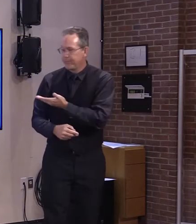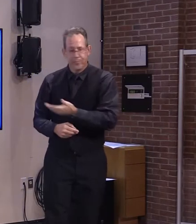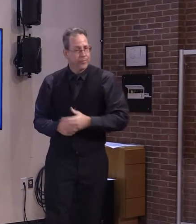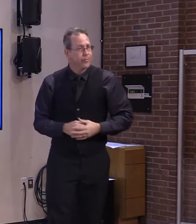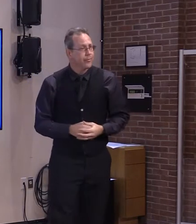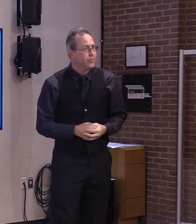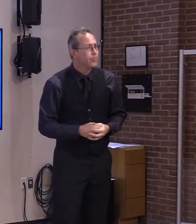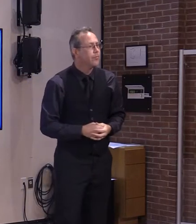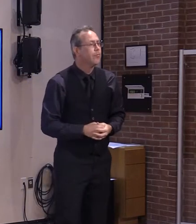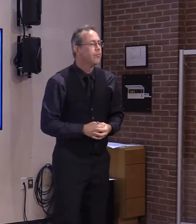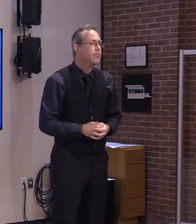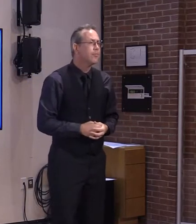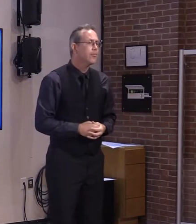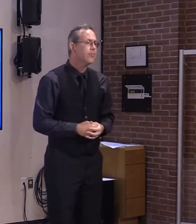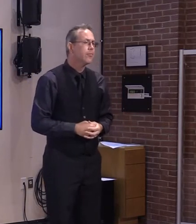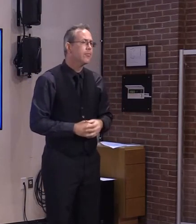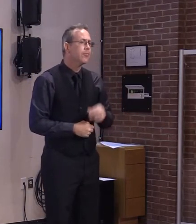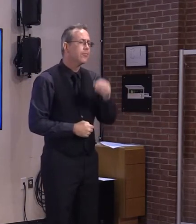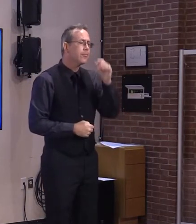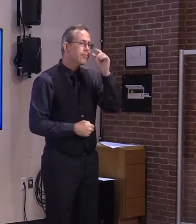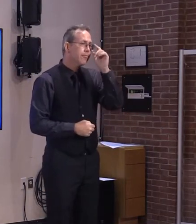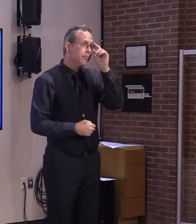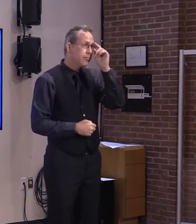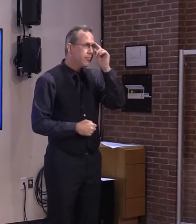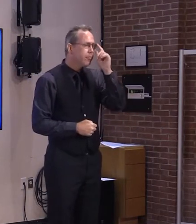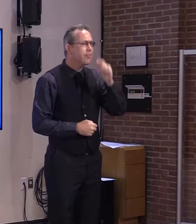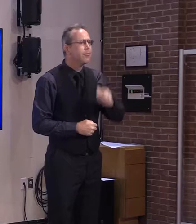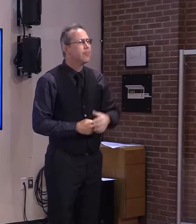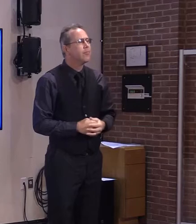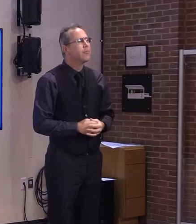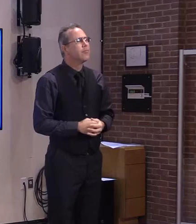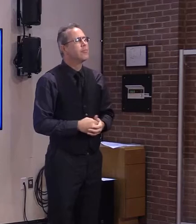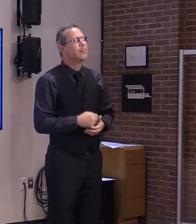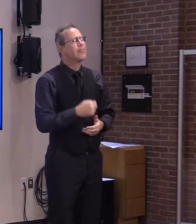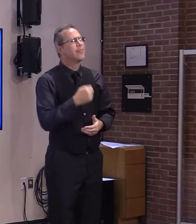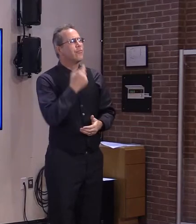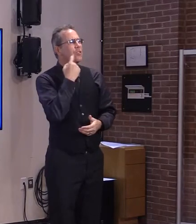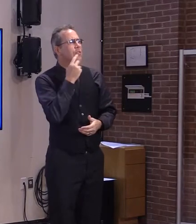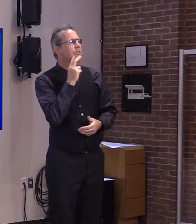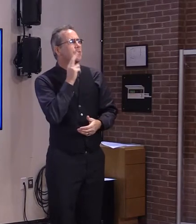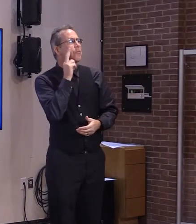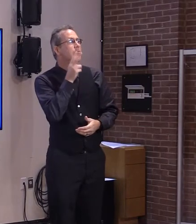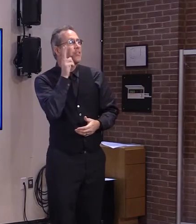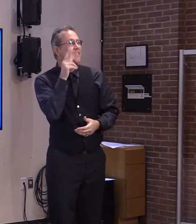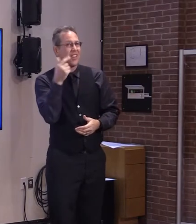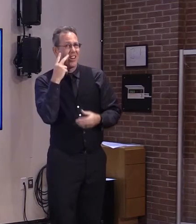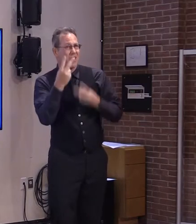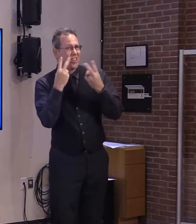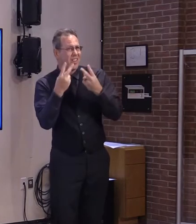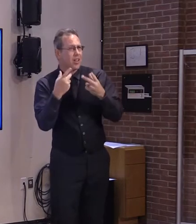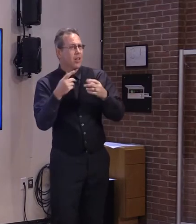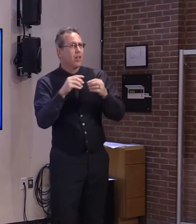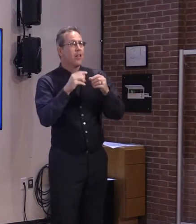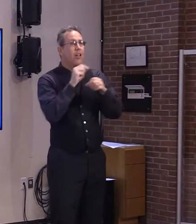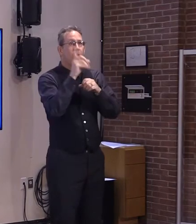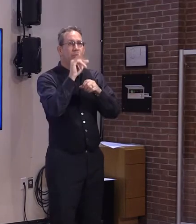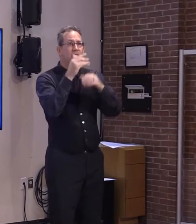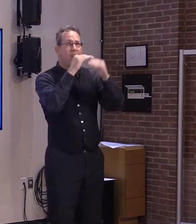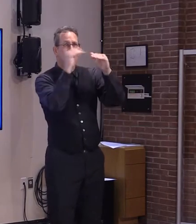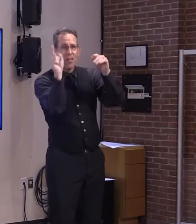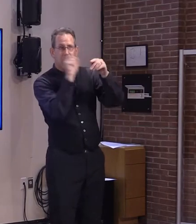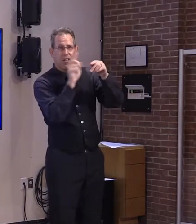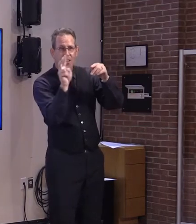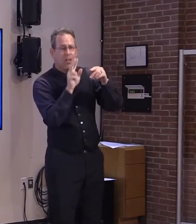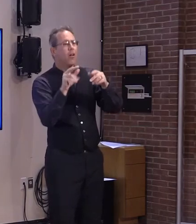Labor Day. The last couple of days, the case rates have been a little bit lower. We're through basically that 14-day period, so we'll want to watch that